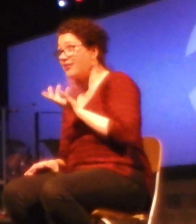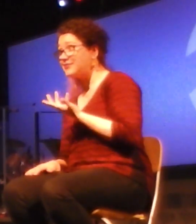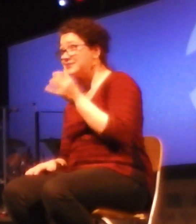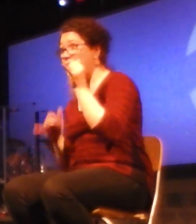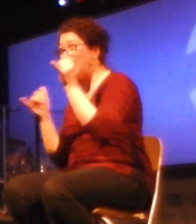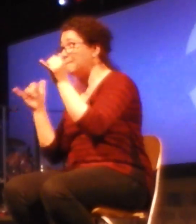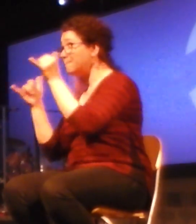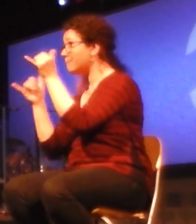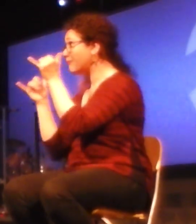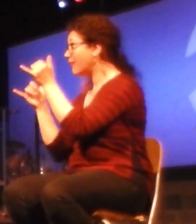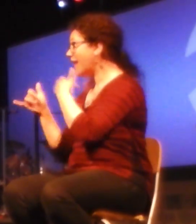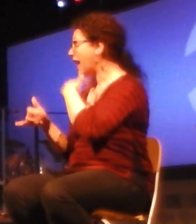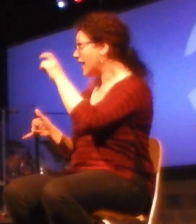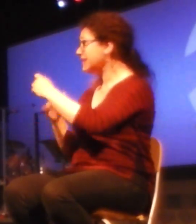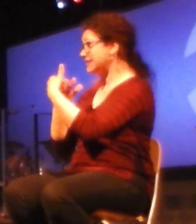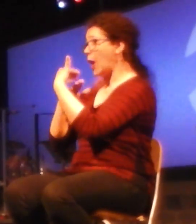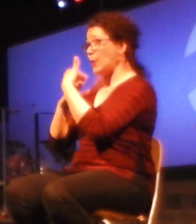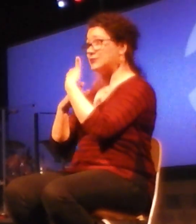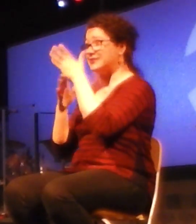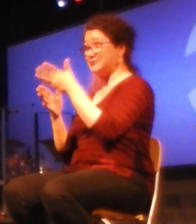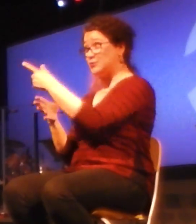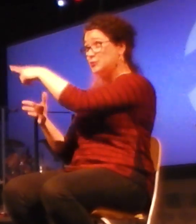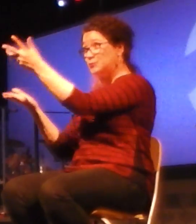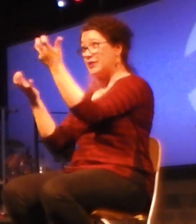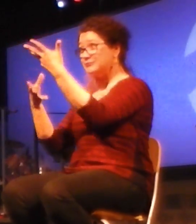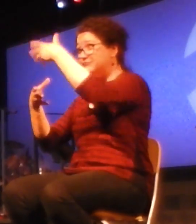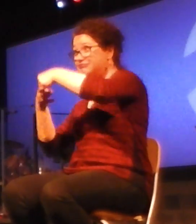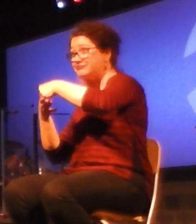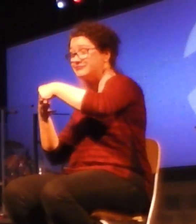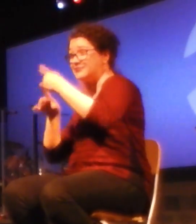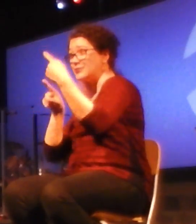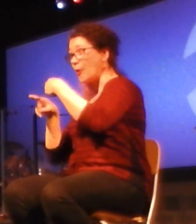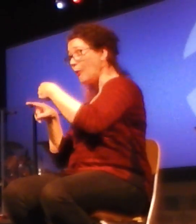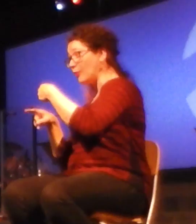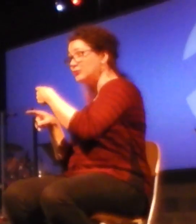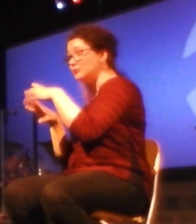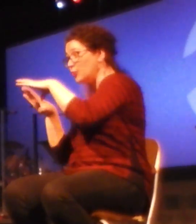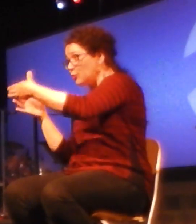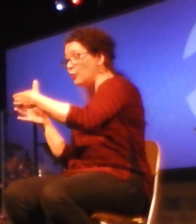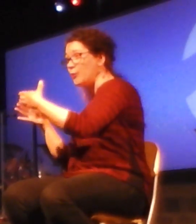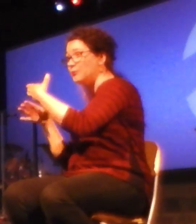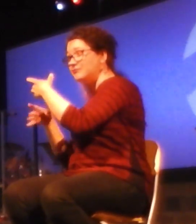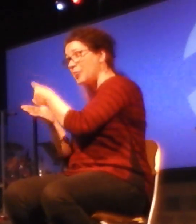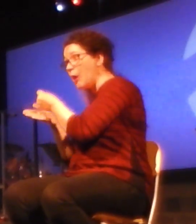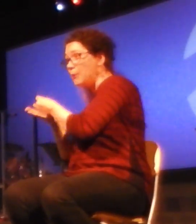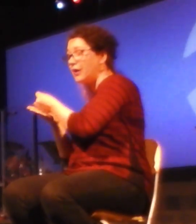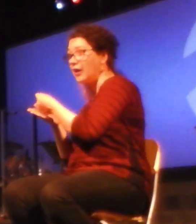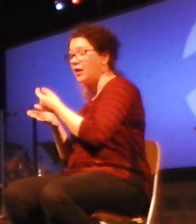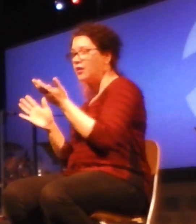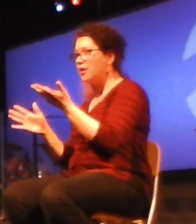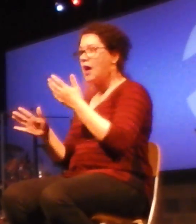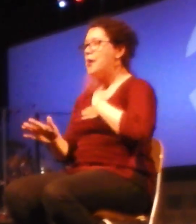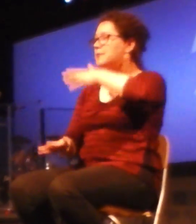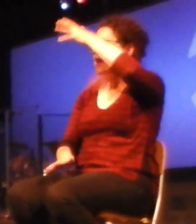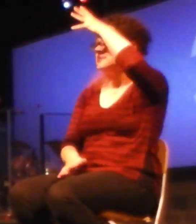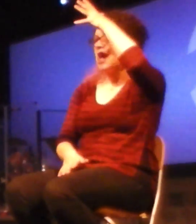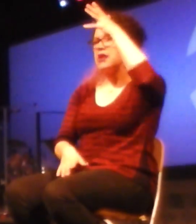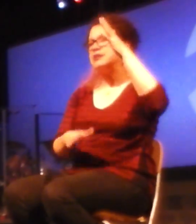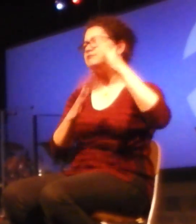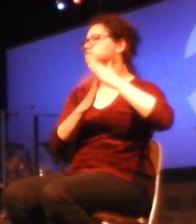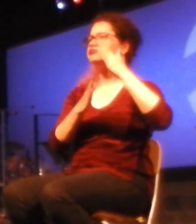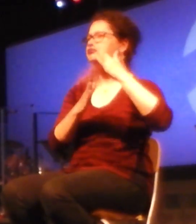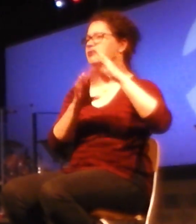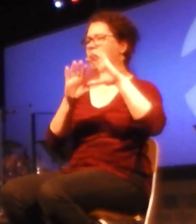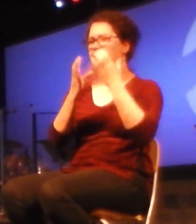guys want to join me for group therapy here with this? Like, these people are just good at everything. My dad is one of those guys. He's like valedictorian class. Brilliant.